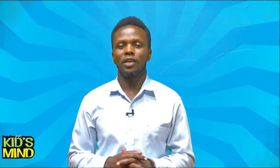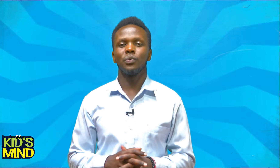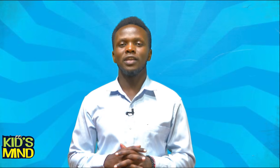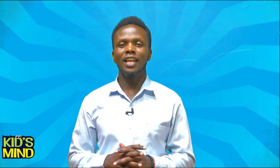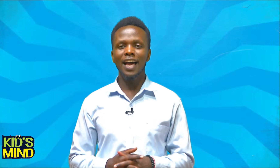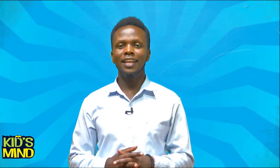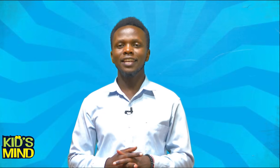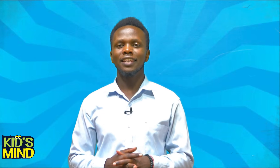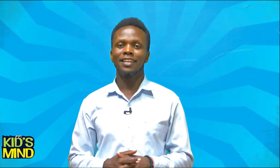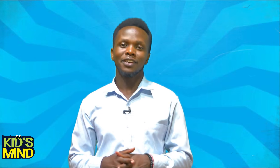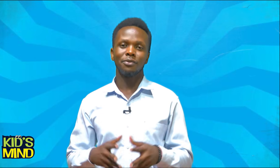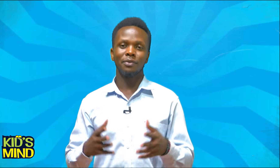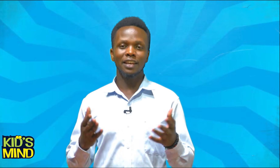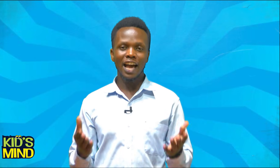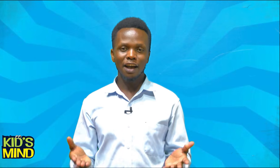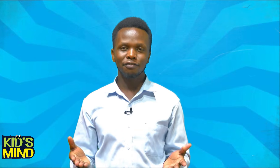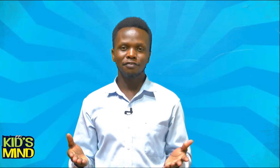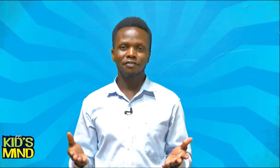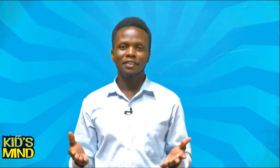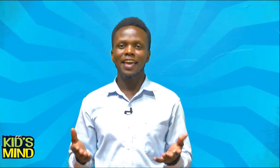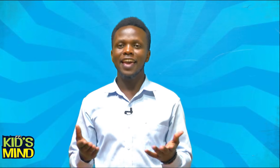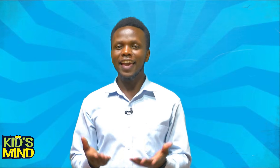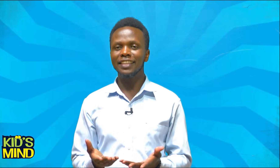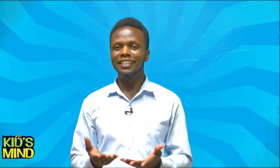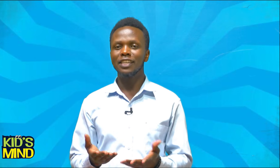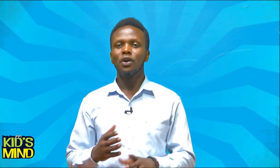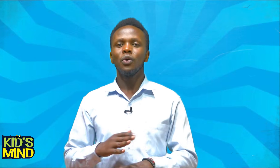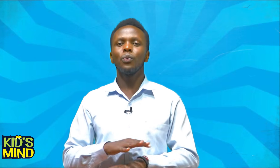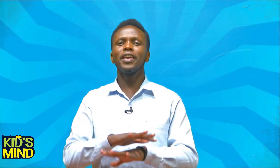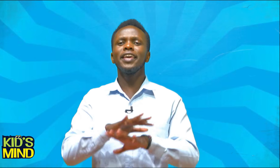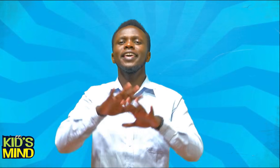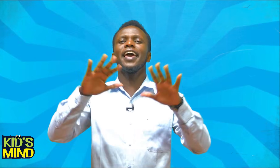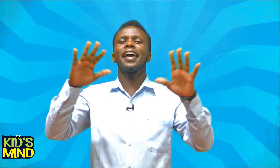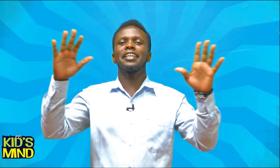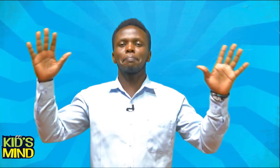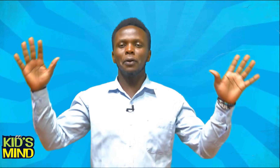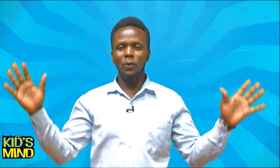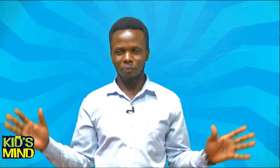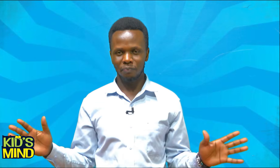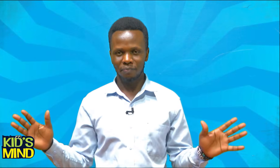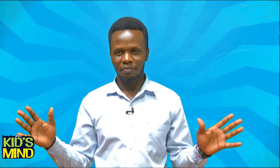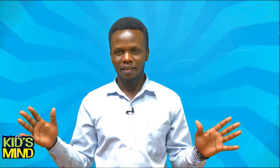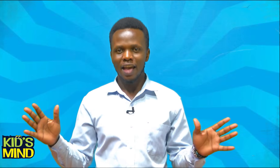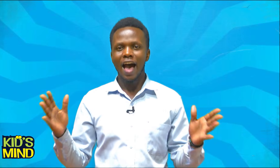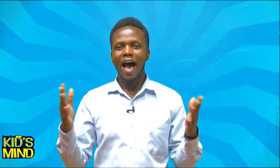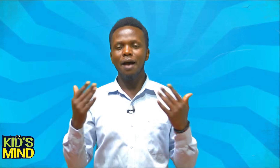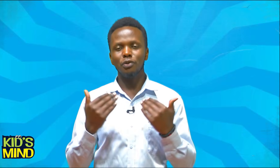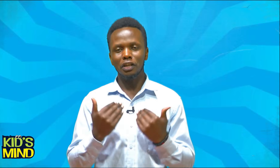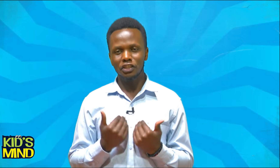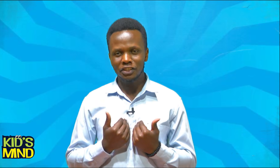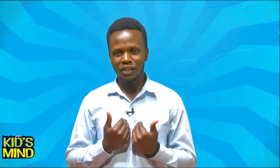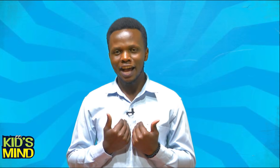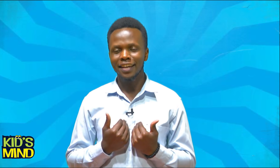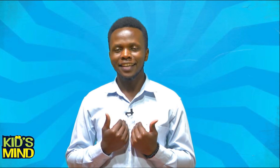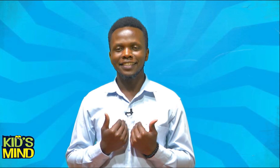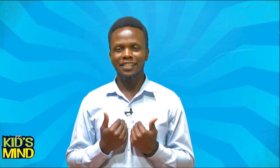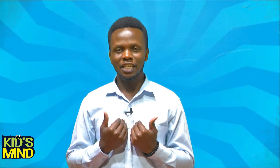we learn, we laugh, and we explore. I'm your teacher, Teacher